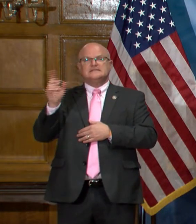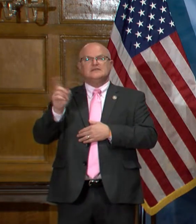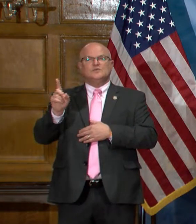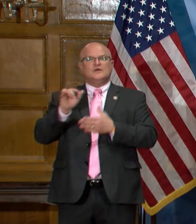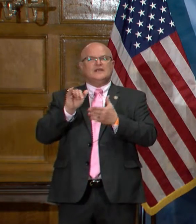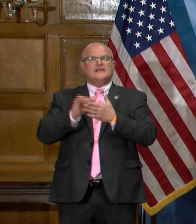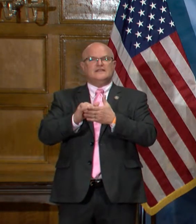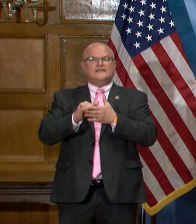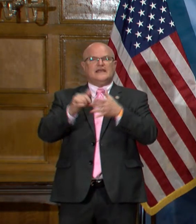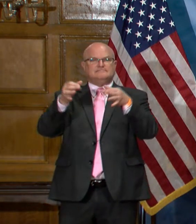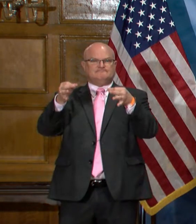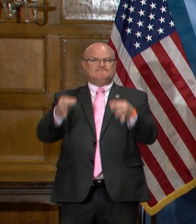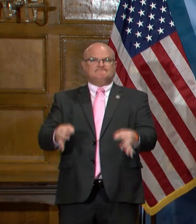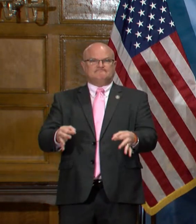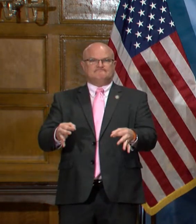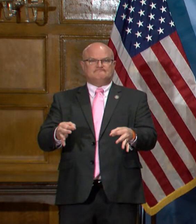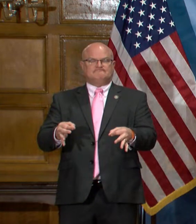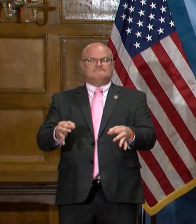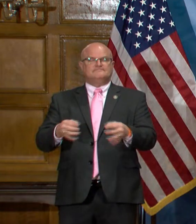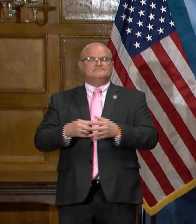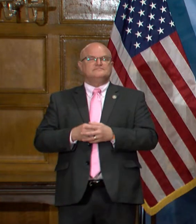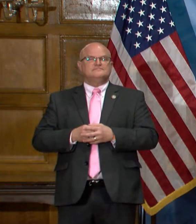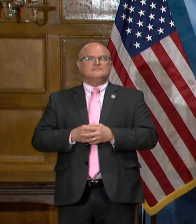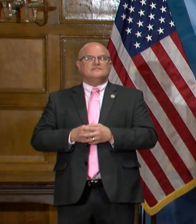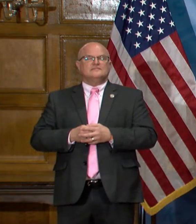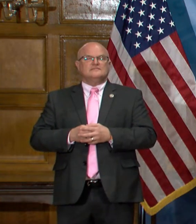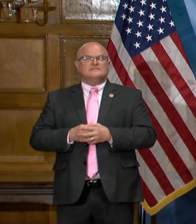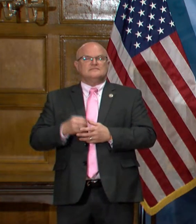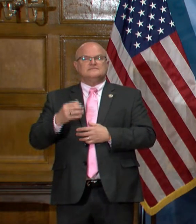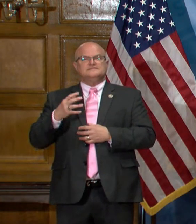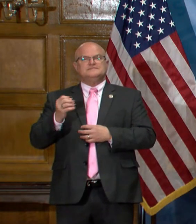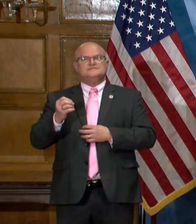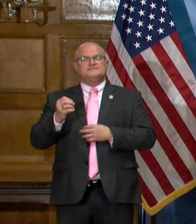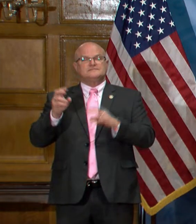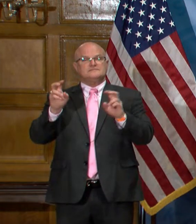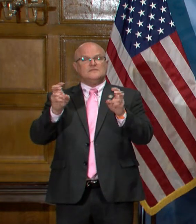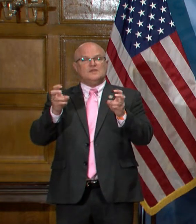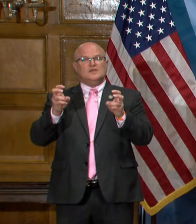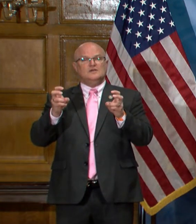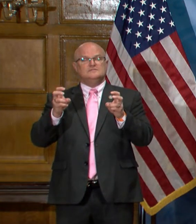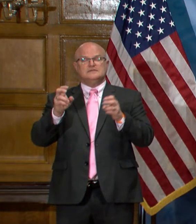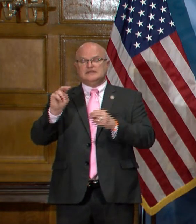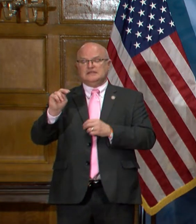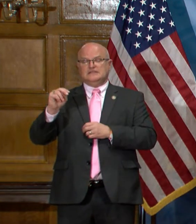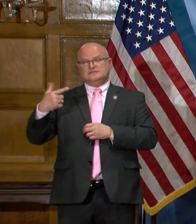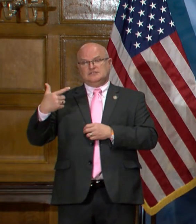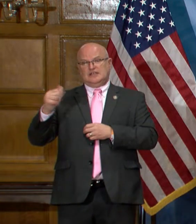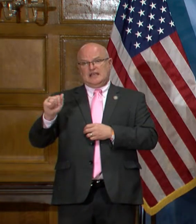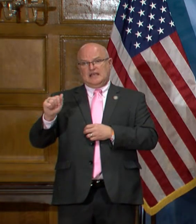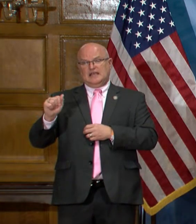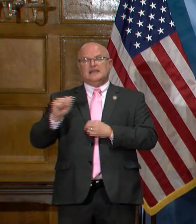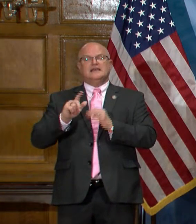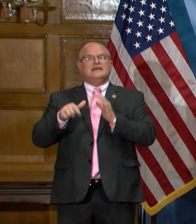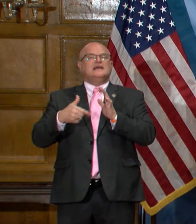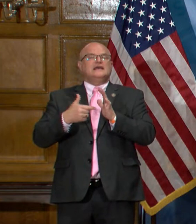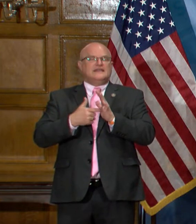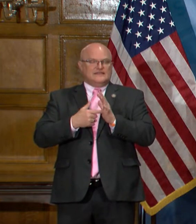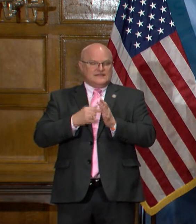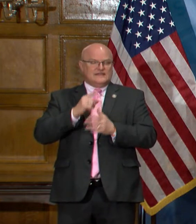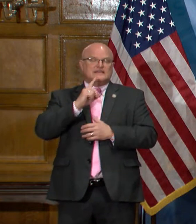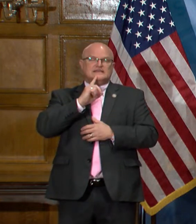where that conclusion leads everyone. And in terms of the NGA, this